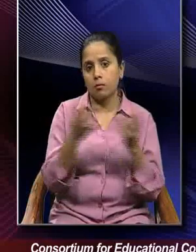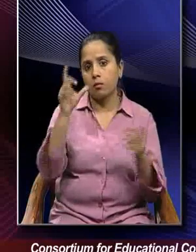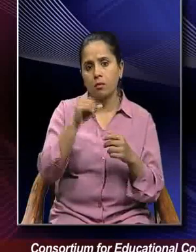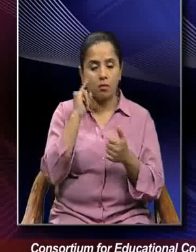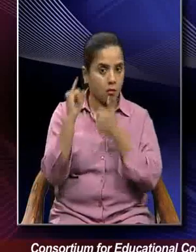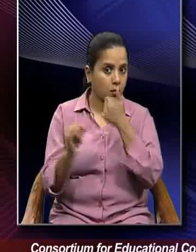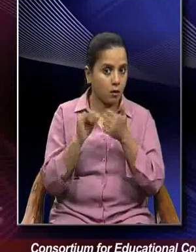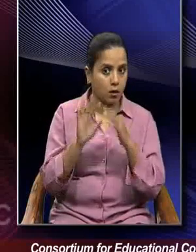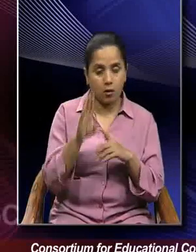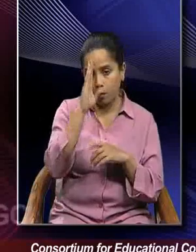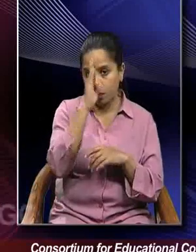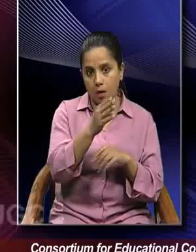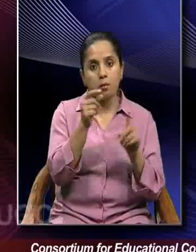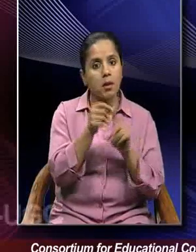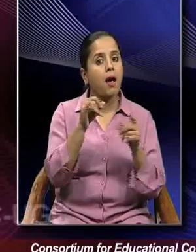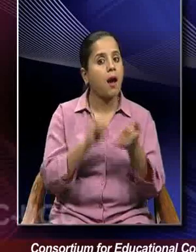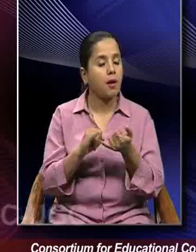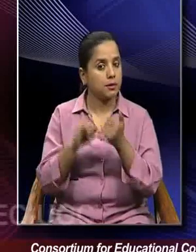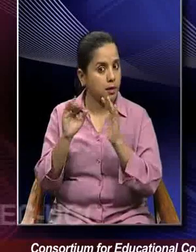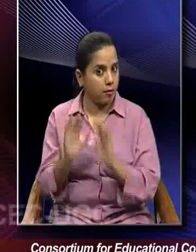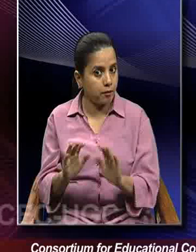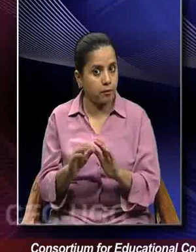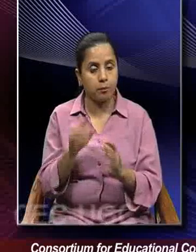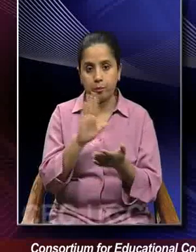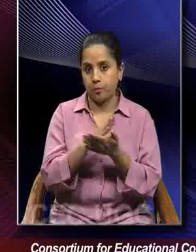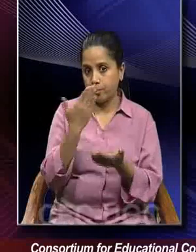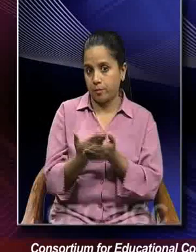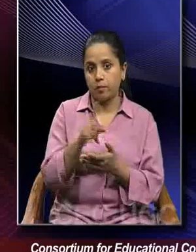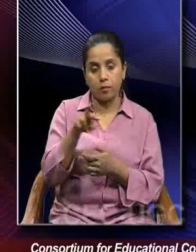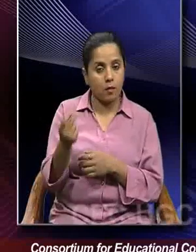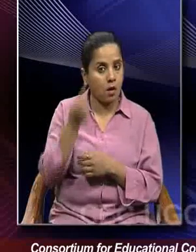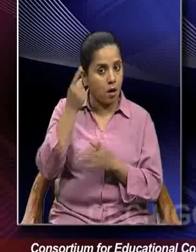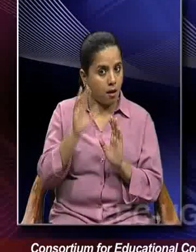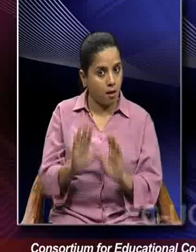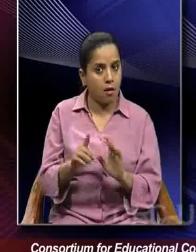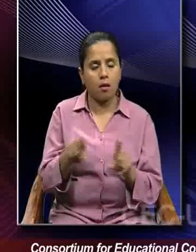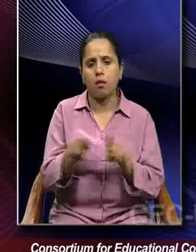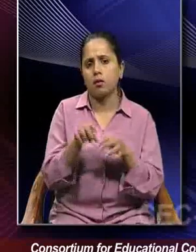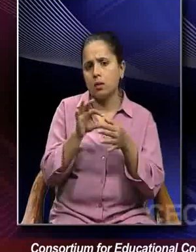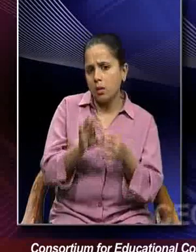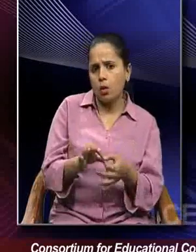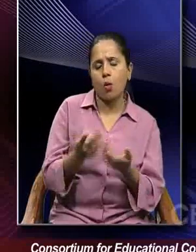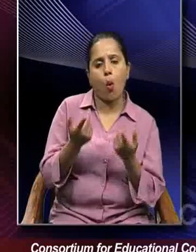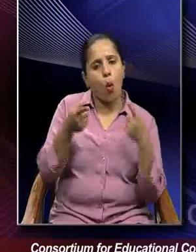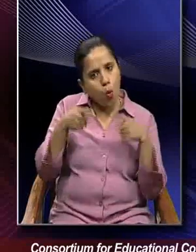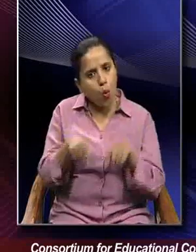which are directed at PSS by interpretivism, and it adds some of its